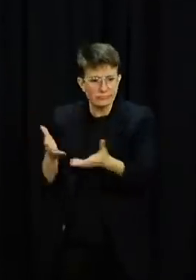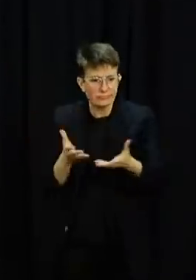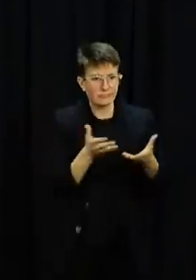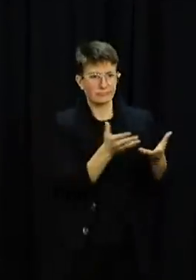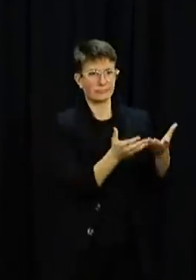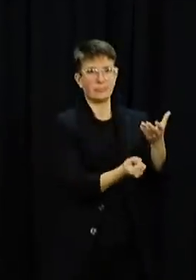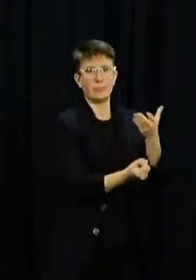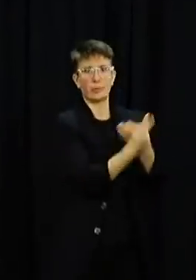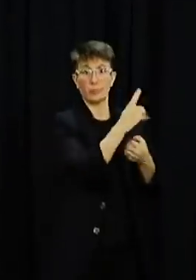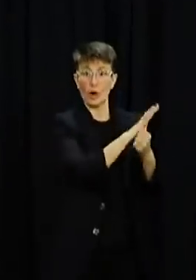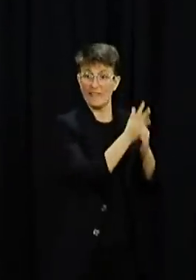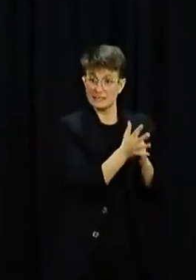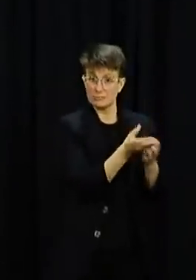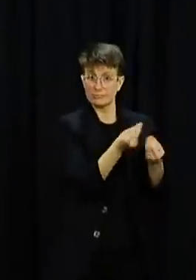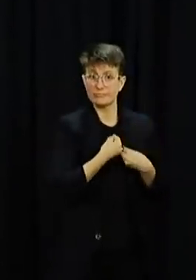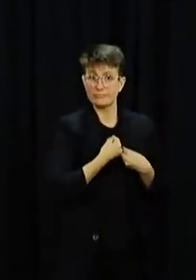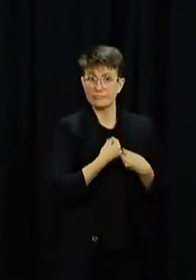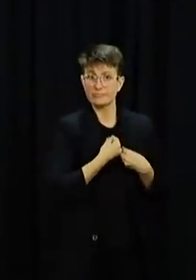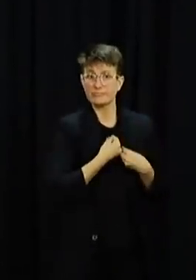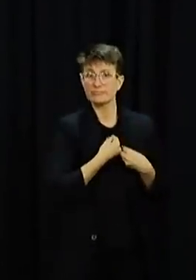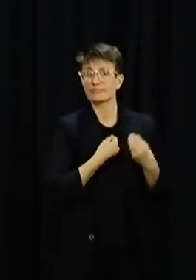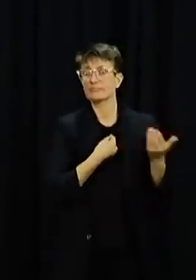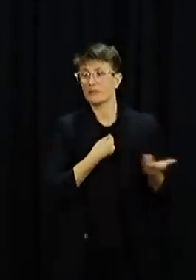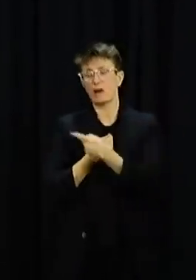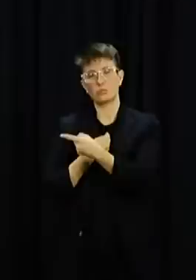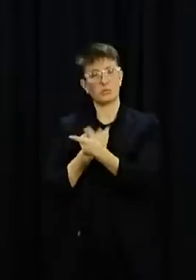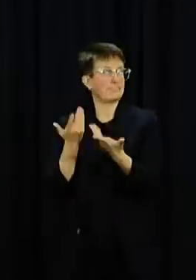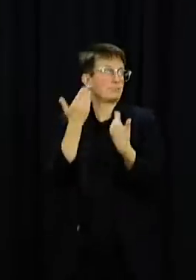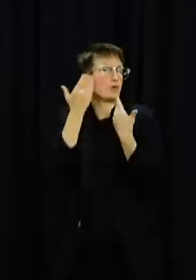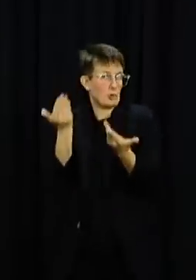possibility. We haven't ruled it out at this stage.